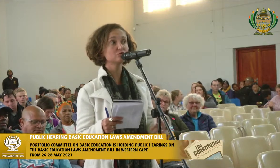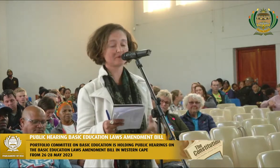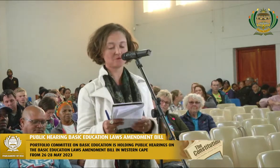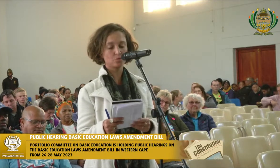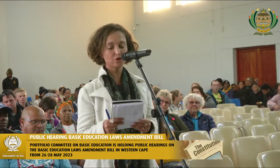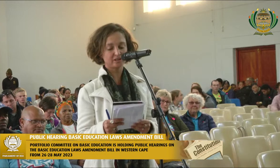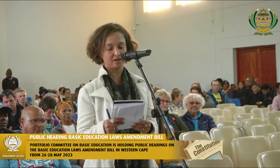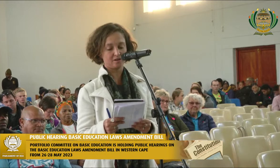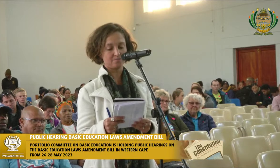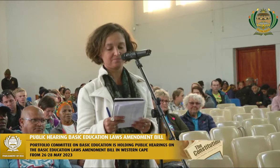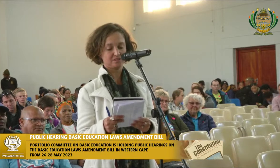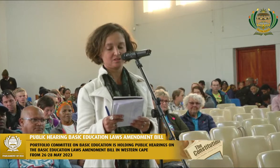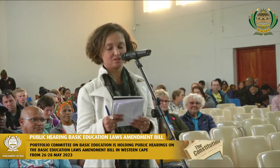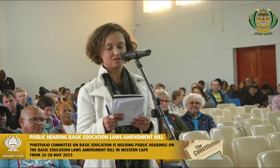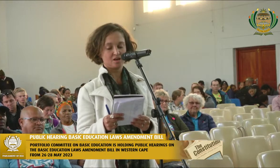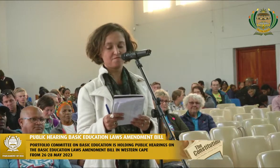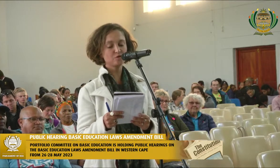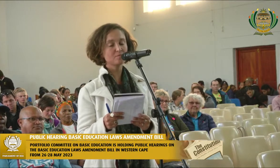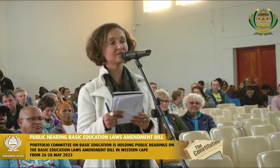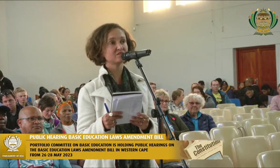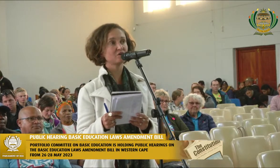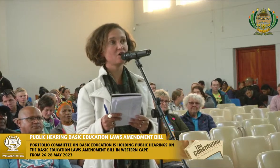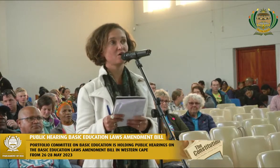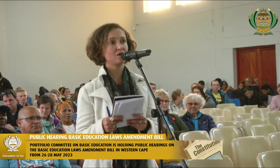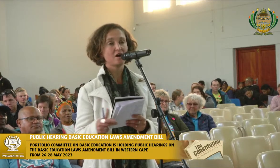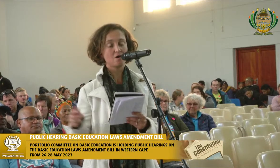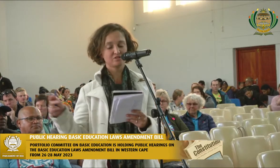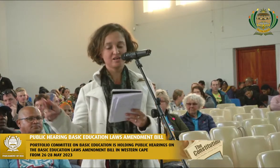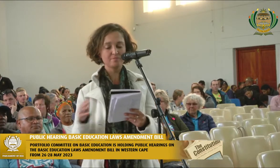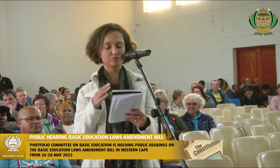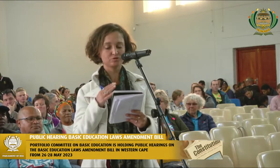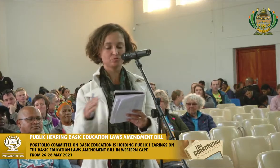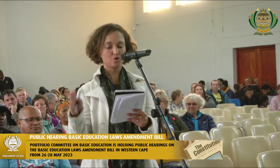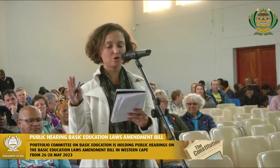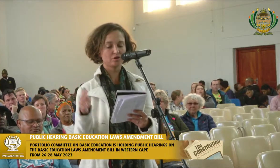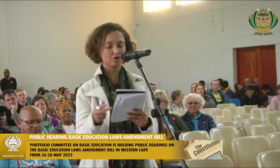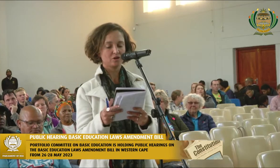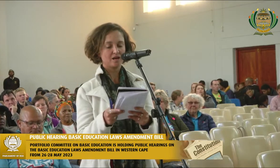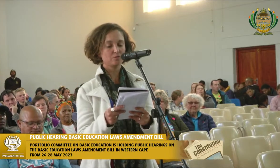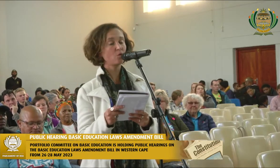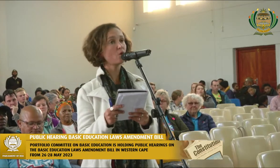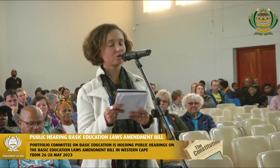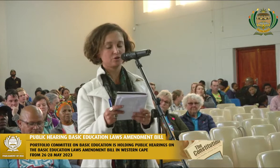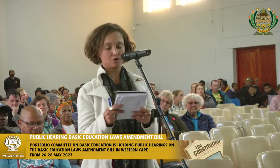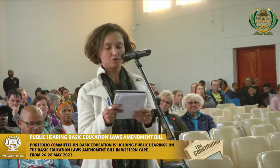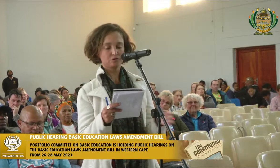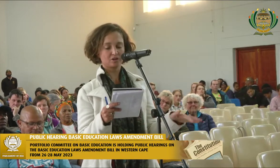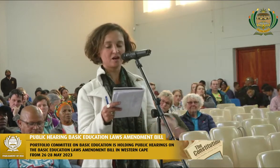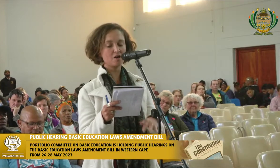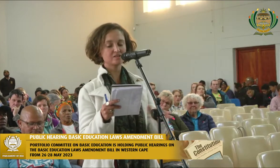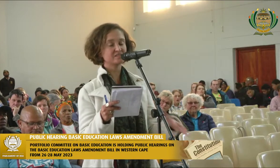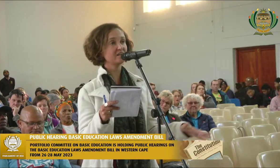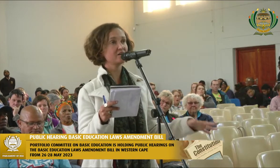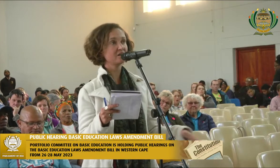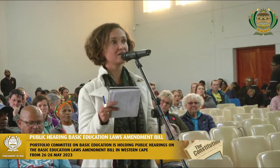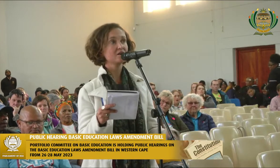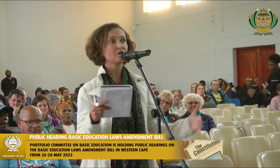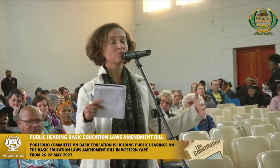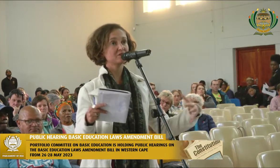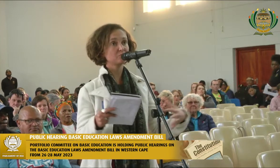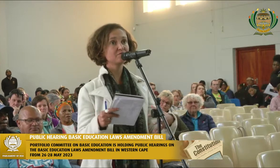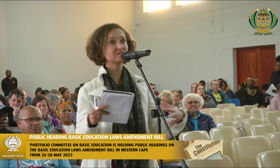helped me do my work here. A few months ago, I was able to work and walk through the Gerrits